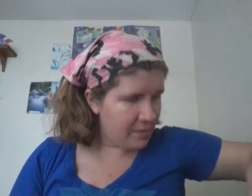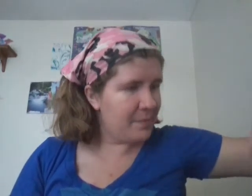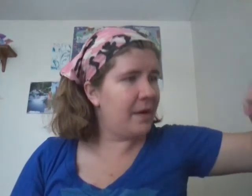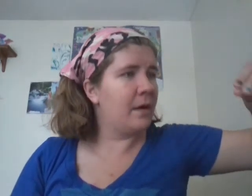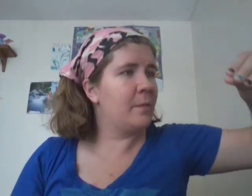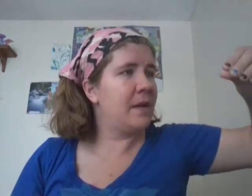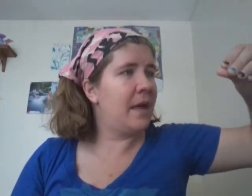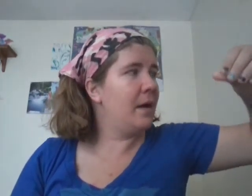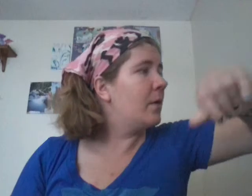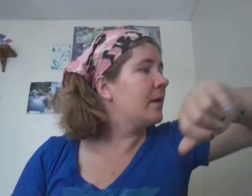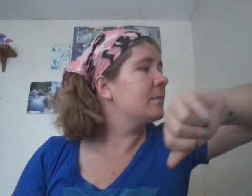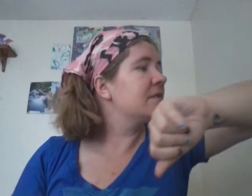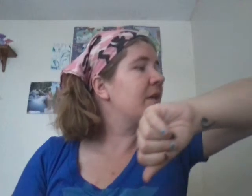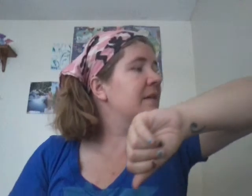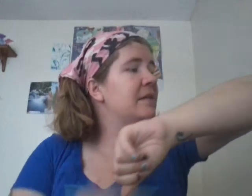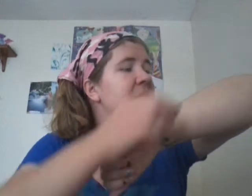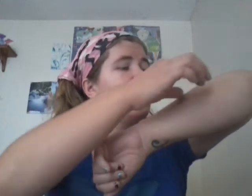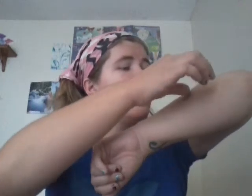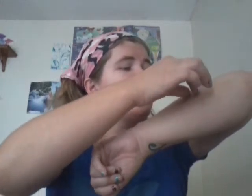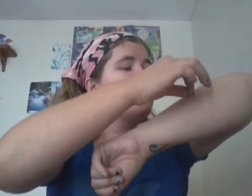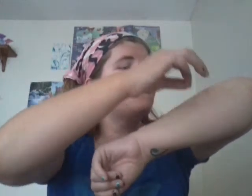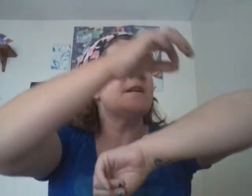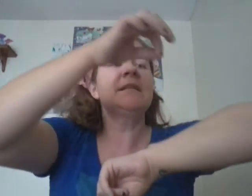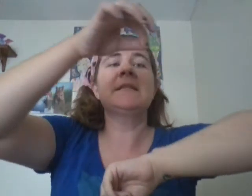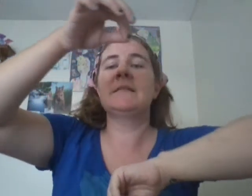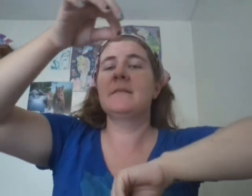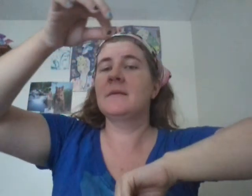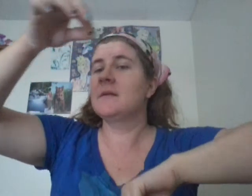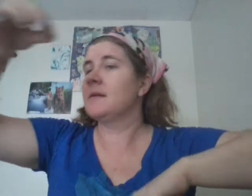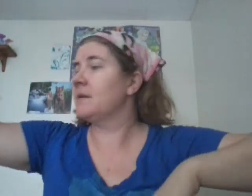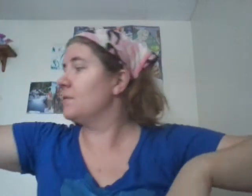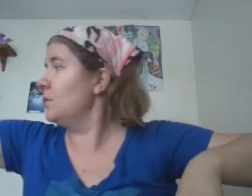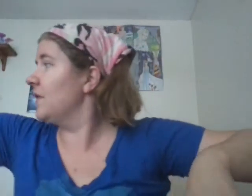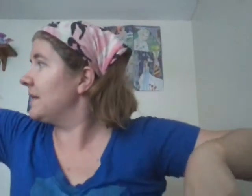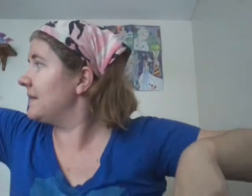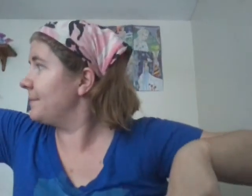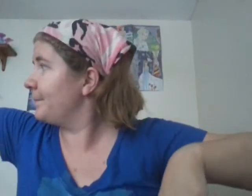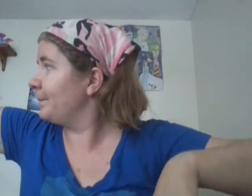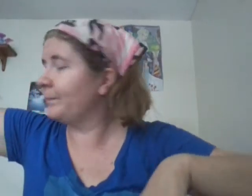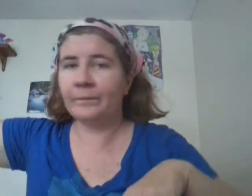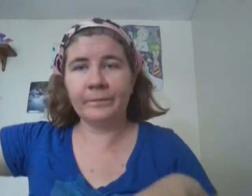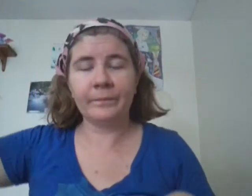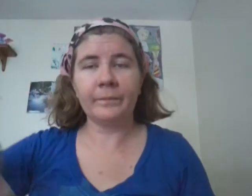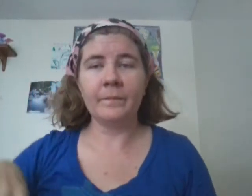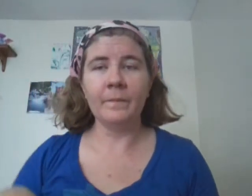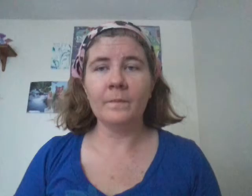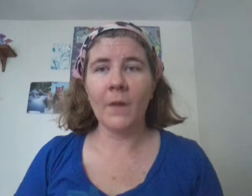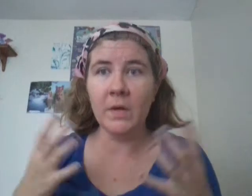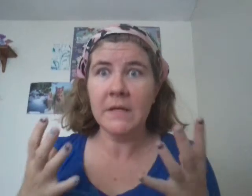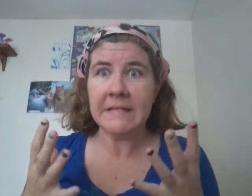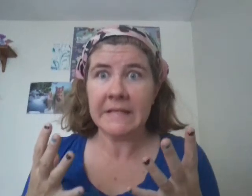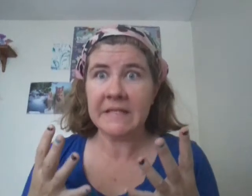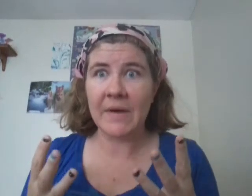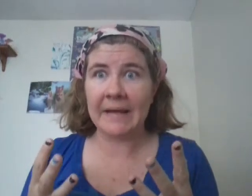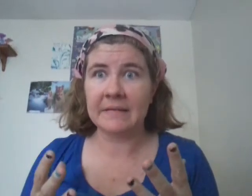on my arm and now I'm distracted until I find it and remove it. We are easily distracted.